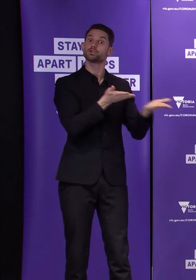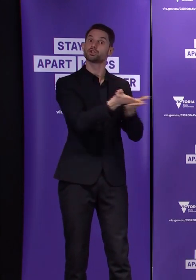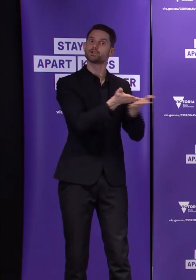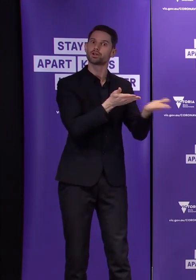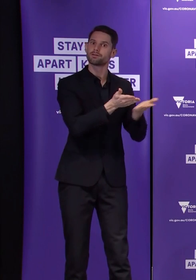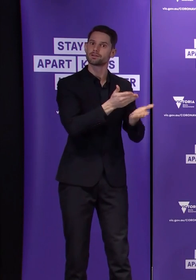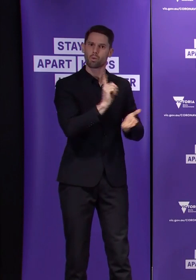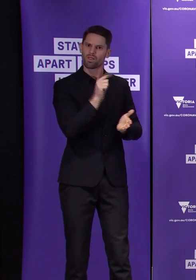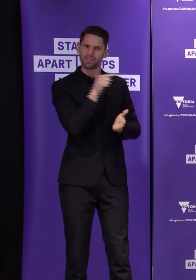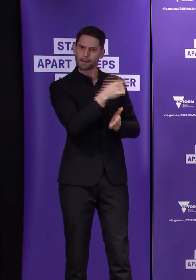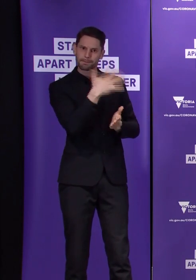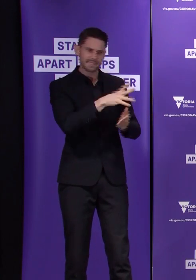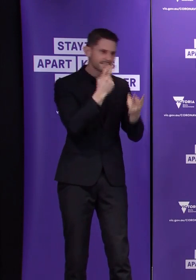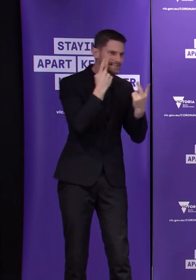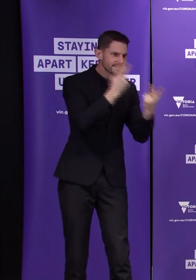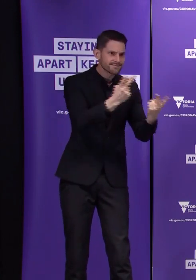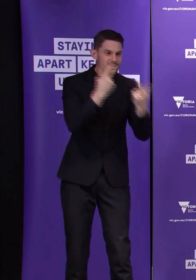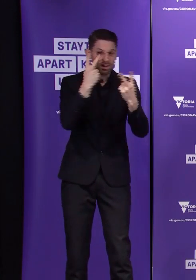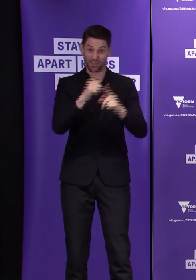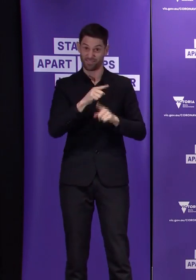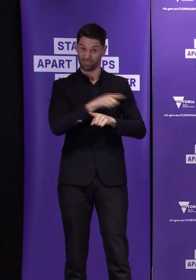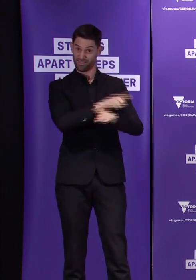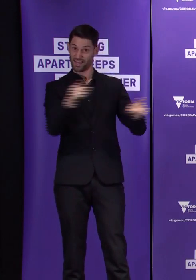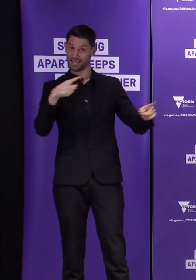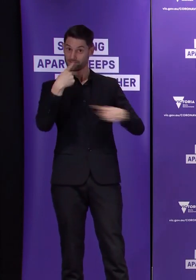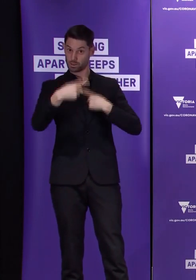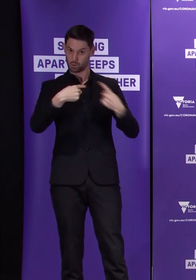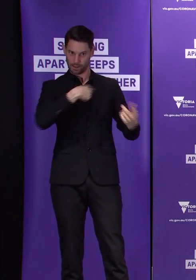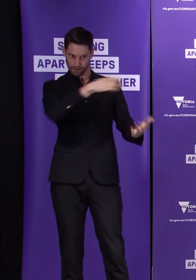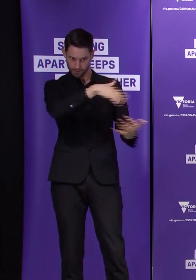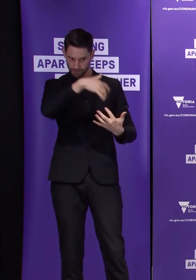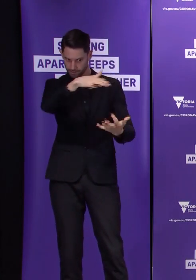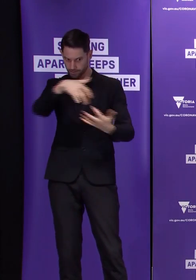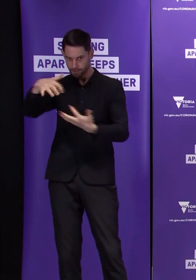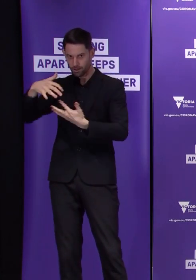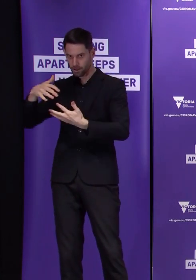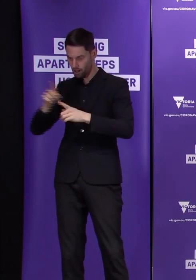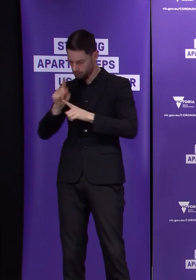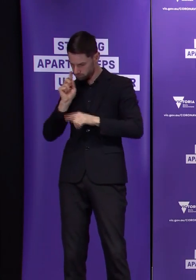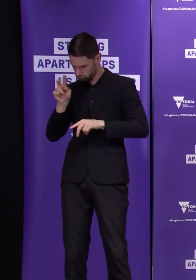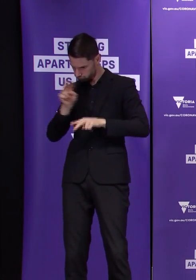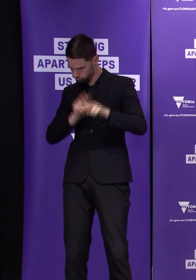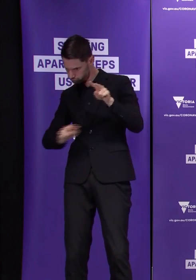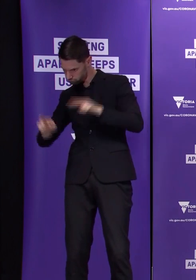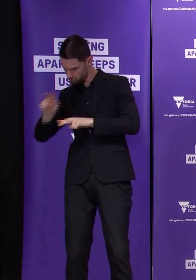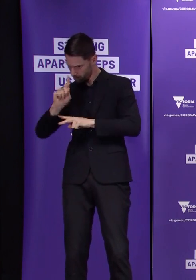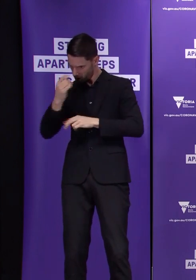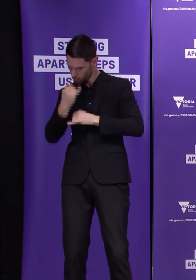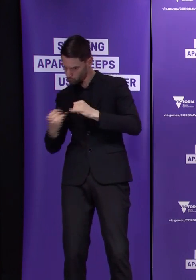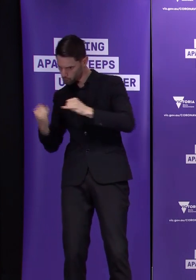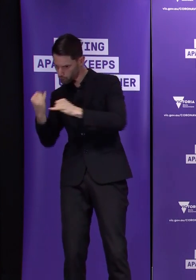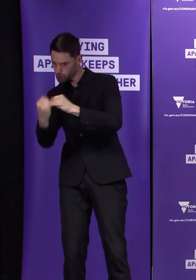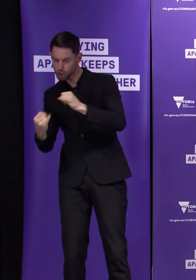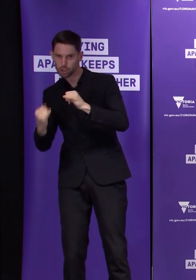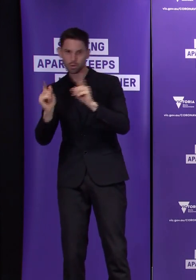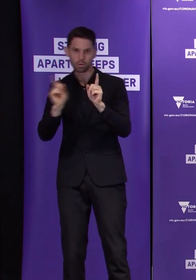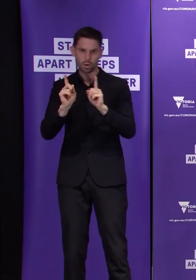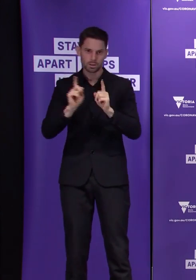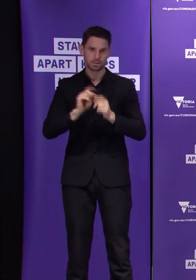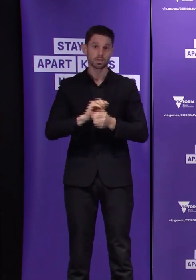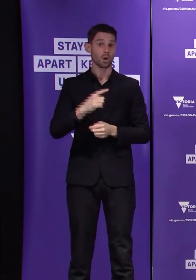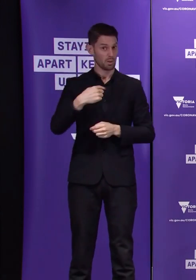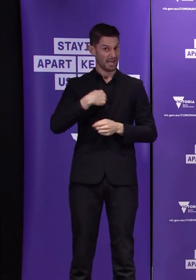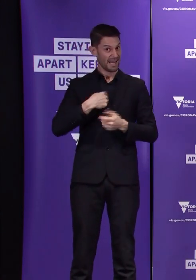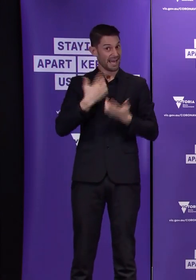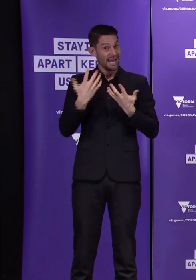do each and every day, and gathering this each week for review, is to have a look at what that cumulative